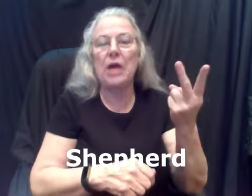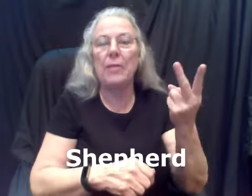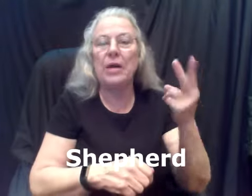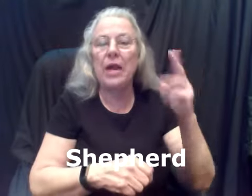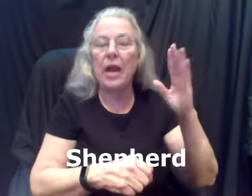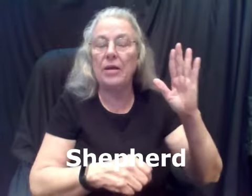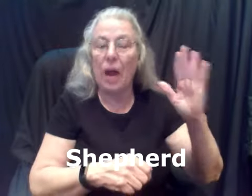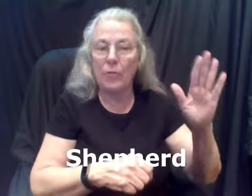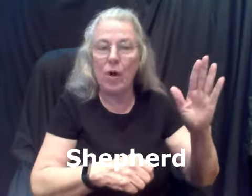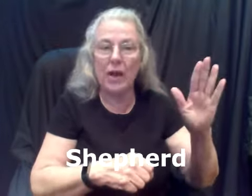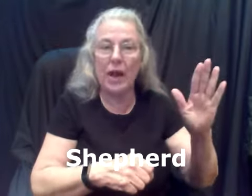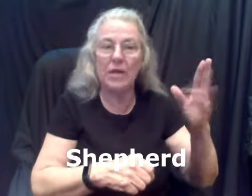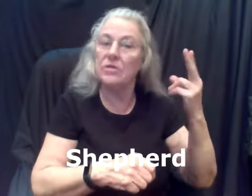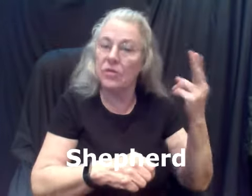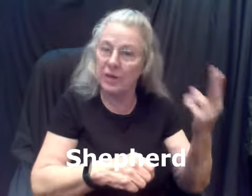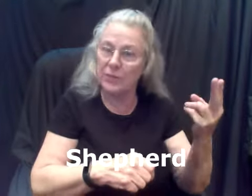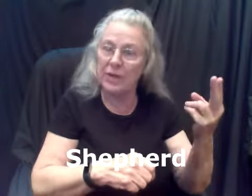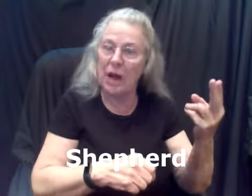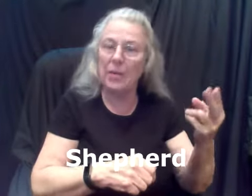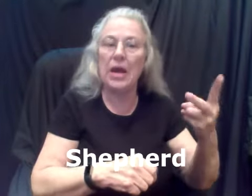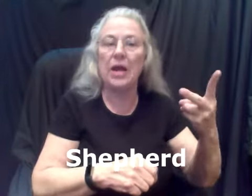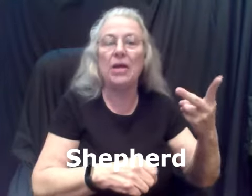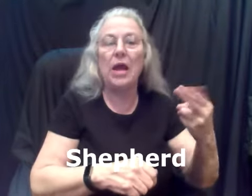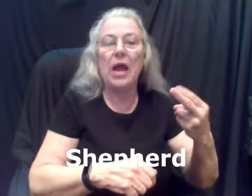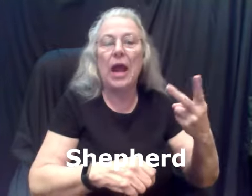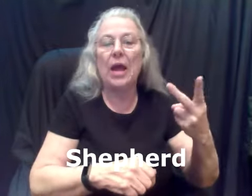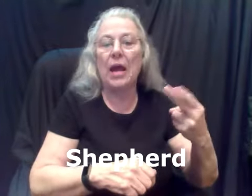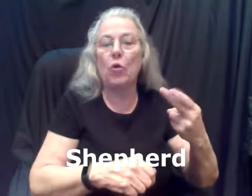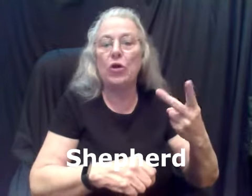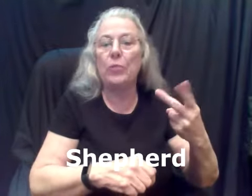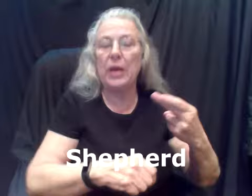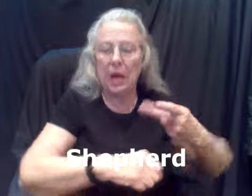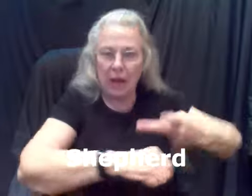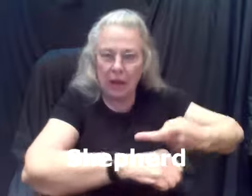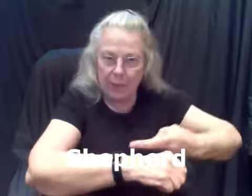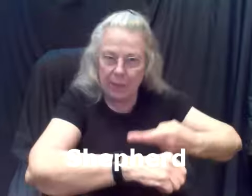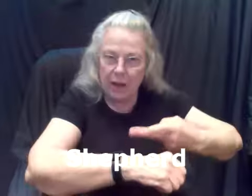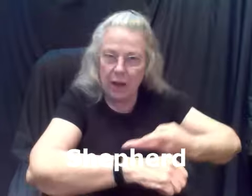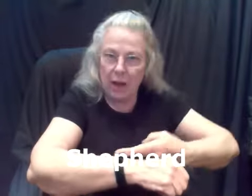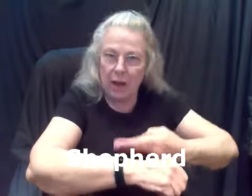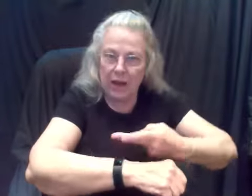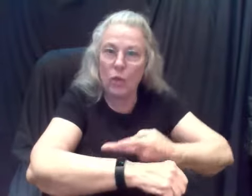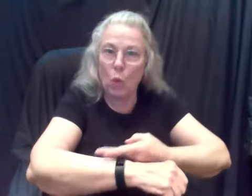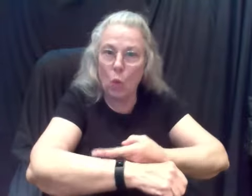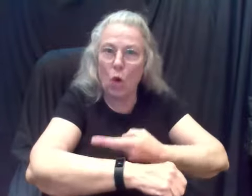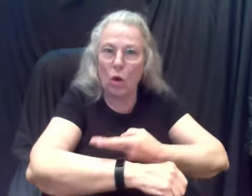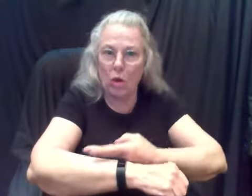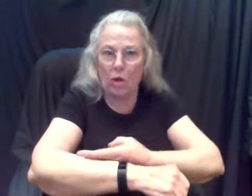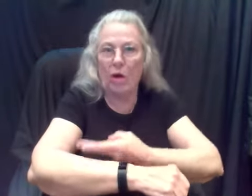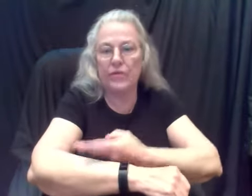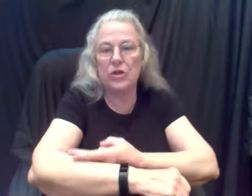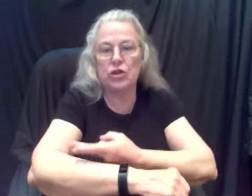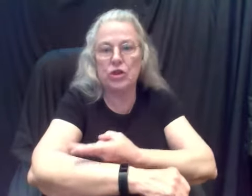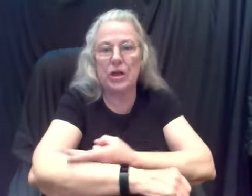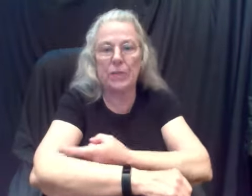dominant hand, I'm right-handed, so that's my dominant hand, and I'm going to be clipping like the wool off the sheep.